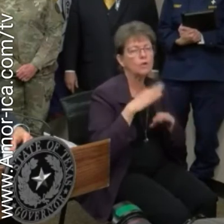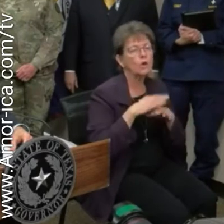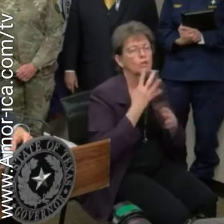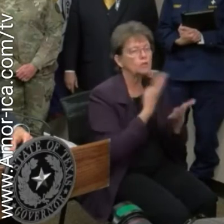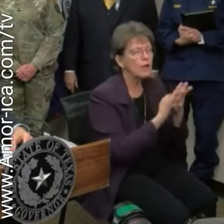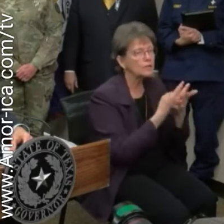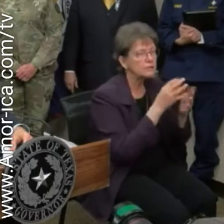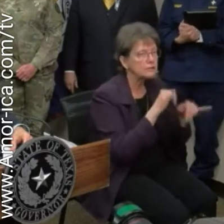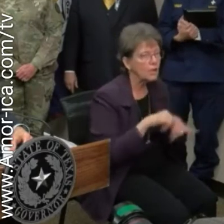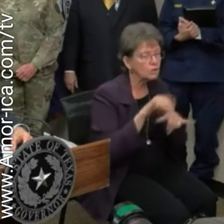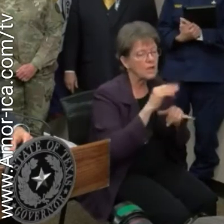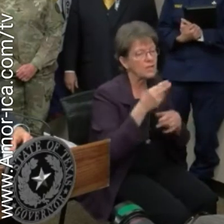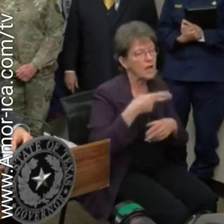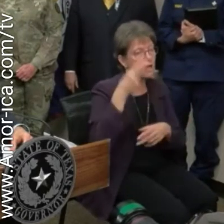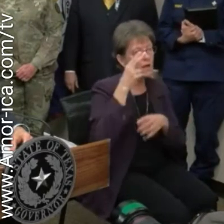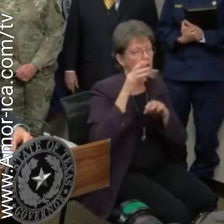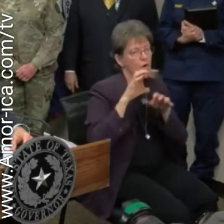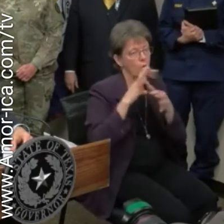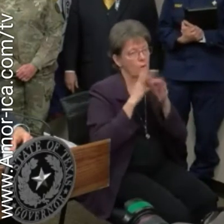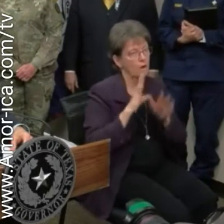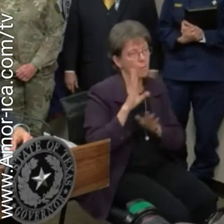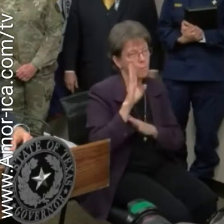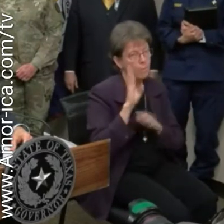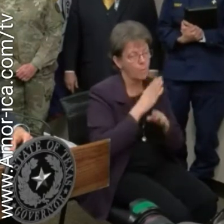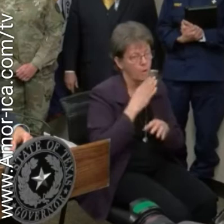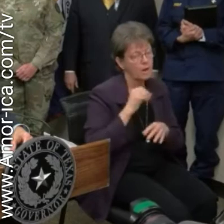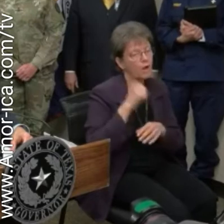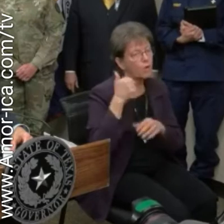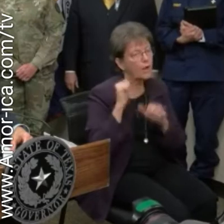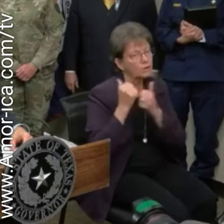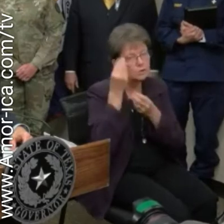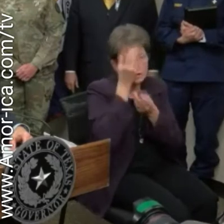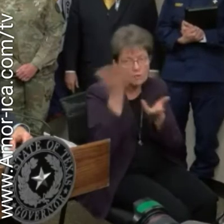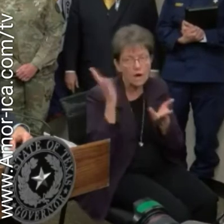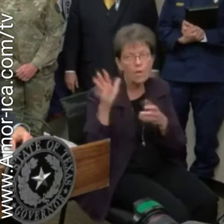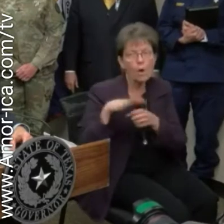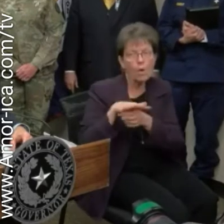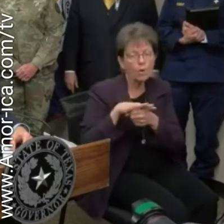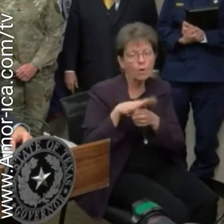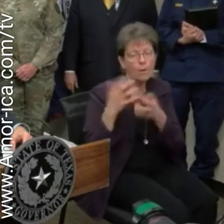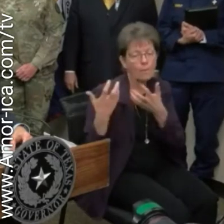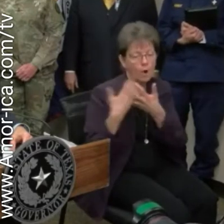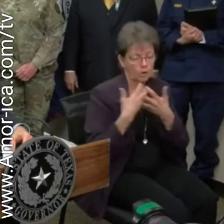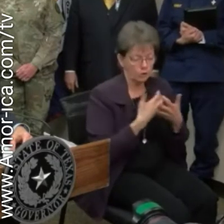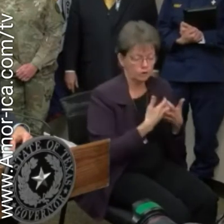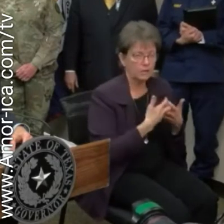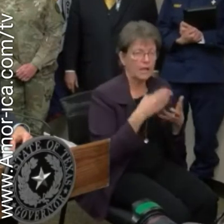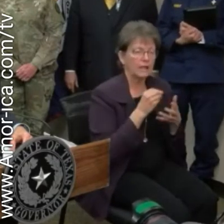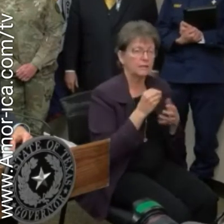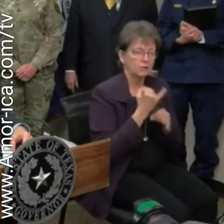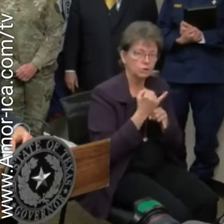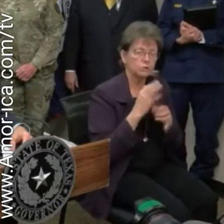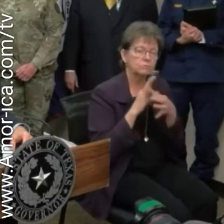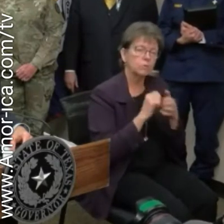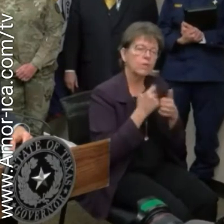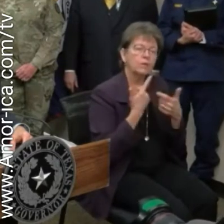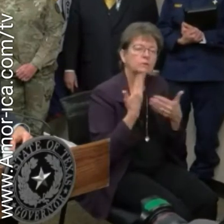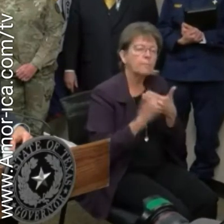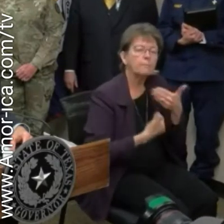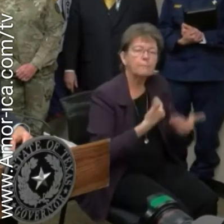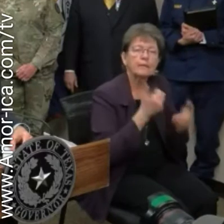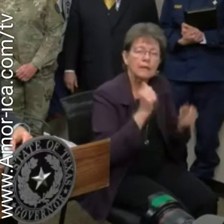Higher Education Coordinating Board, as well as other state agencies to notify their local partners and institutions regarding steps